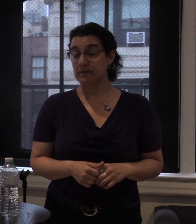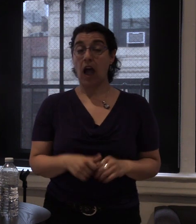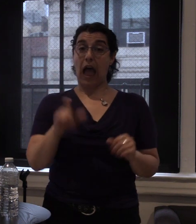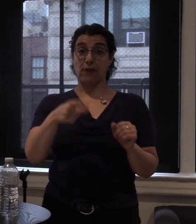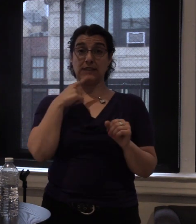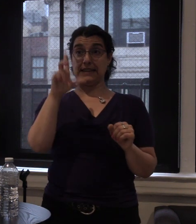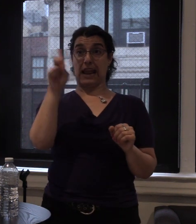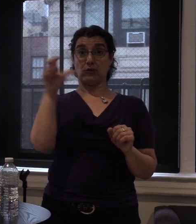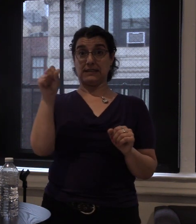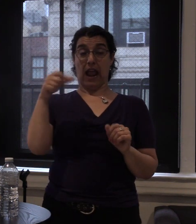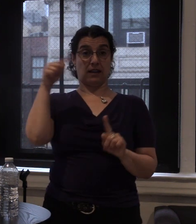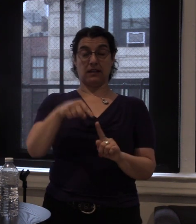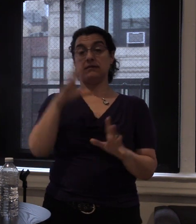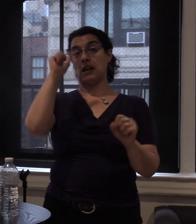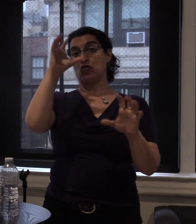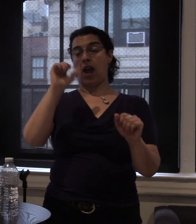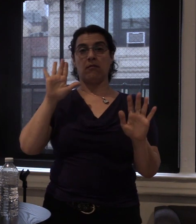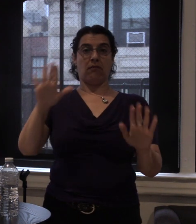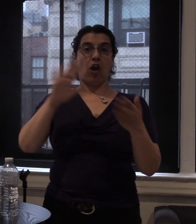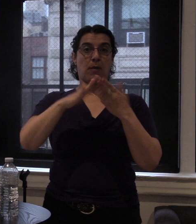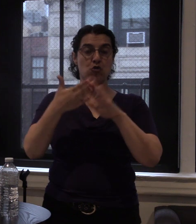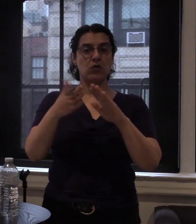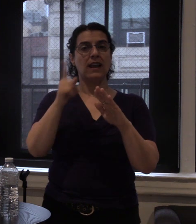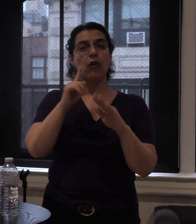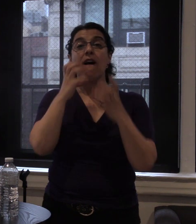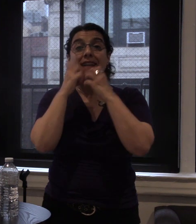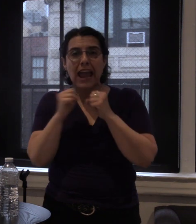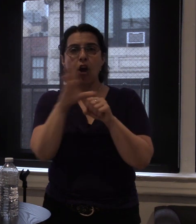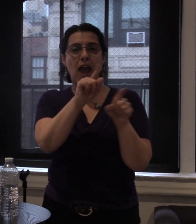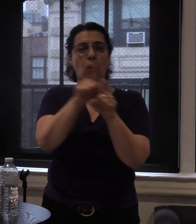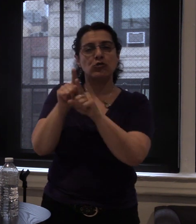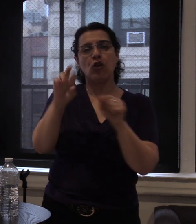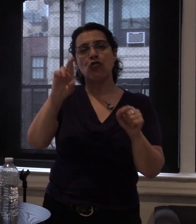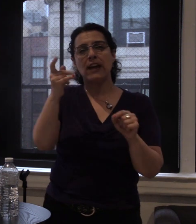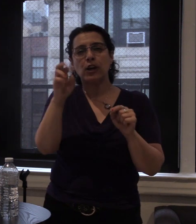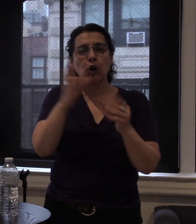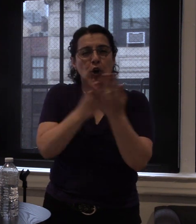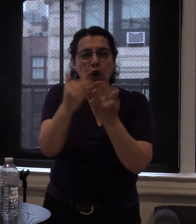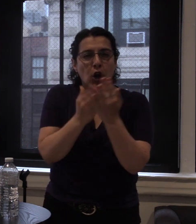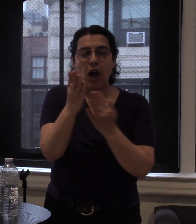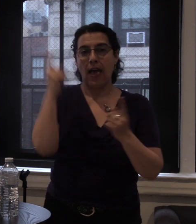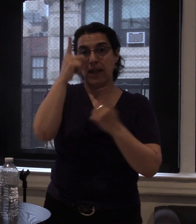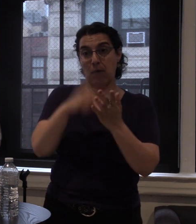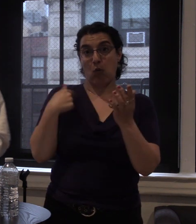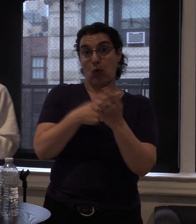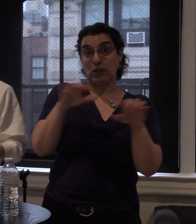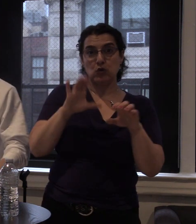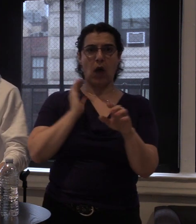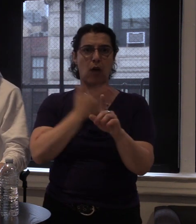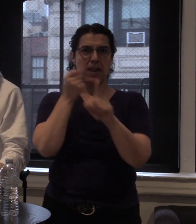say, data society has been a really incredible community of rigor and care, just thinking about what we do and what the impacts